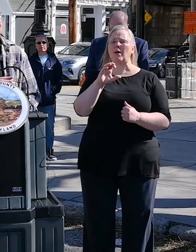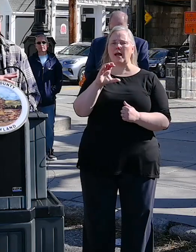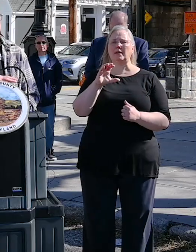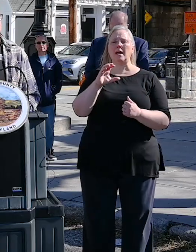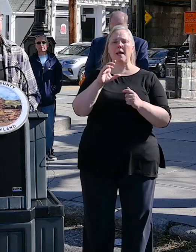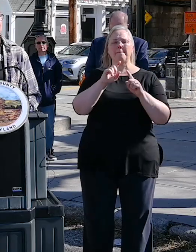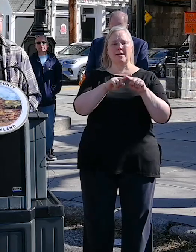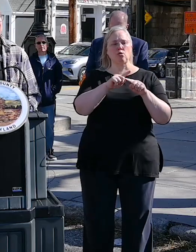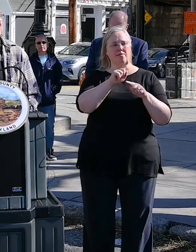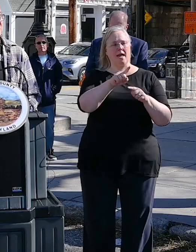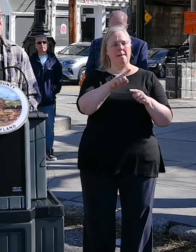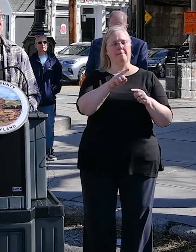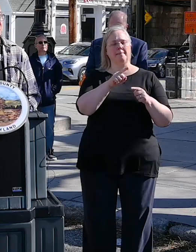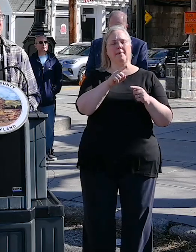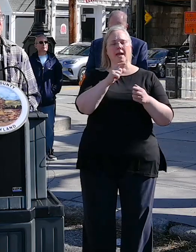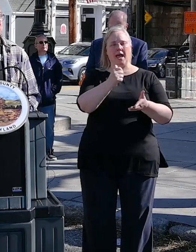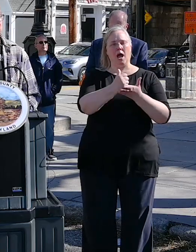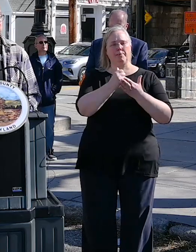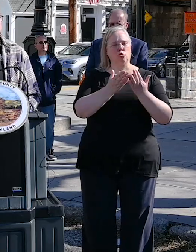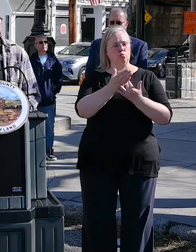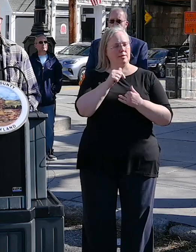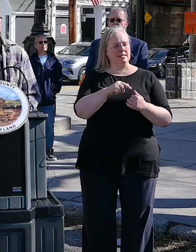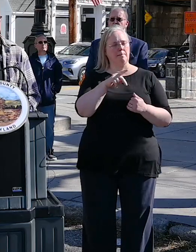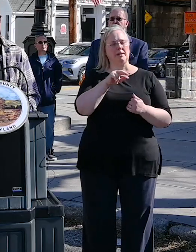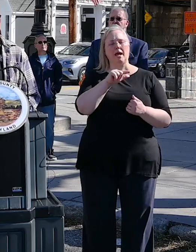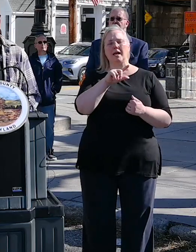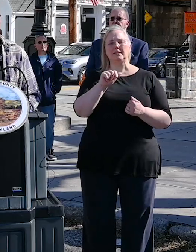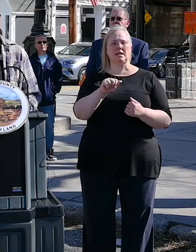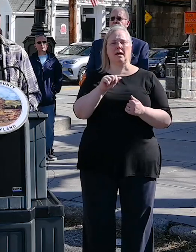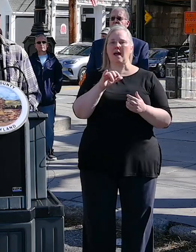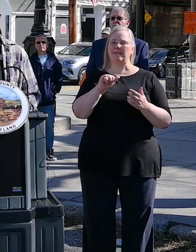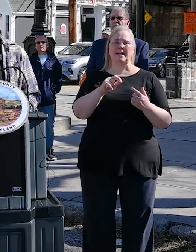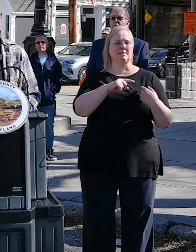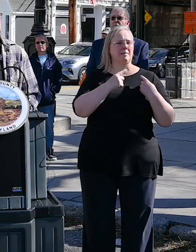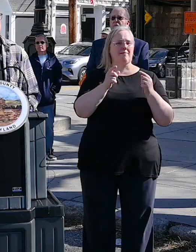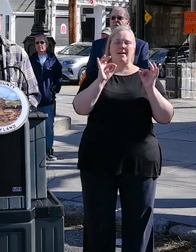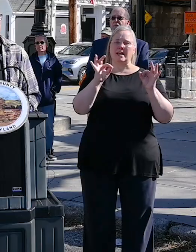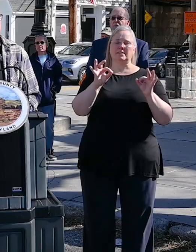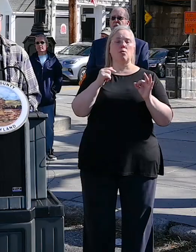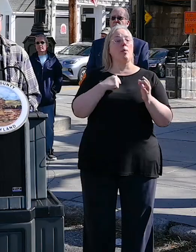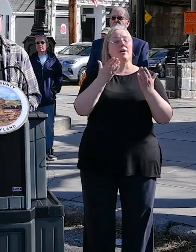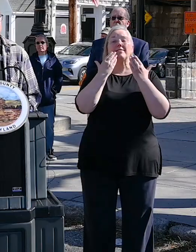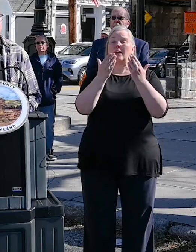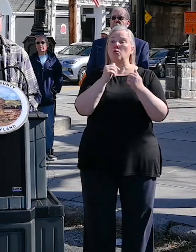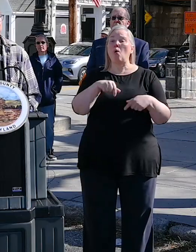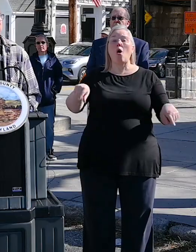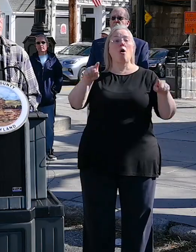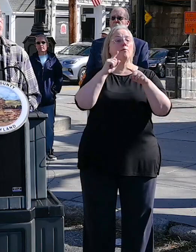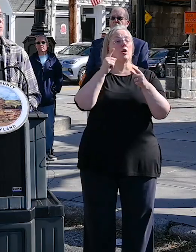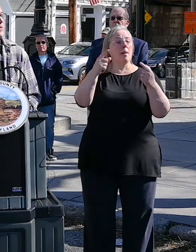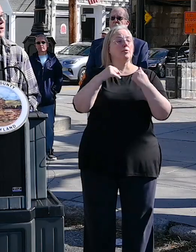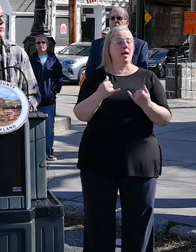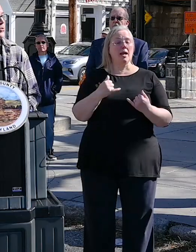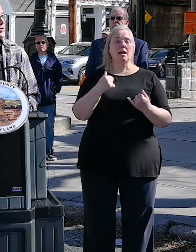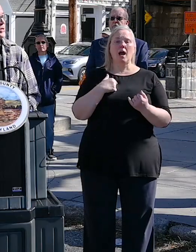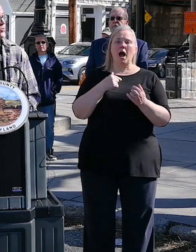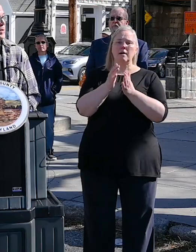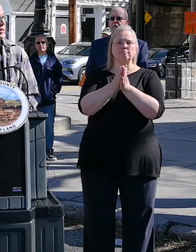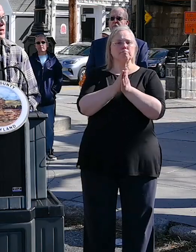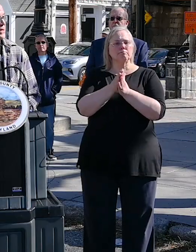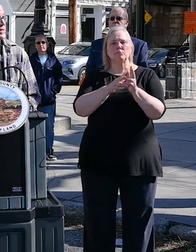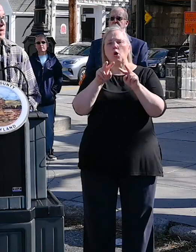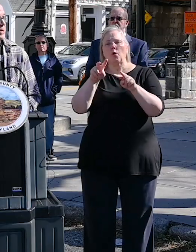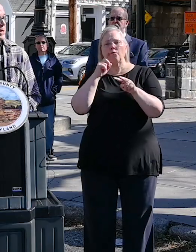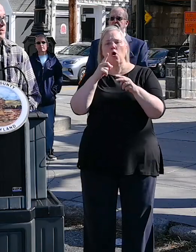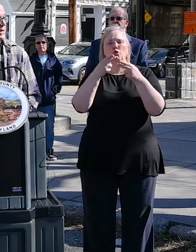them helping out through this plaza, which has been fantastic. So I want to thank you all for coming today. I'm looking very forward to this